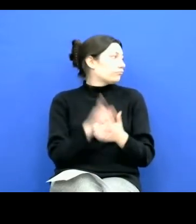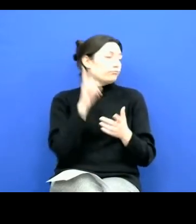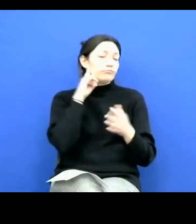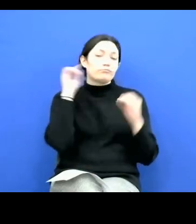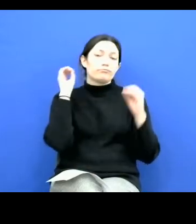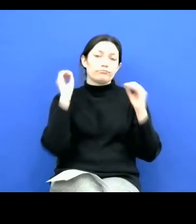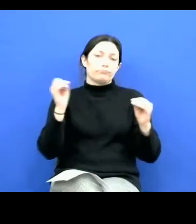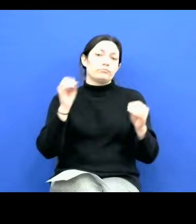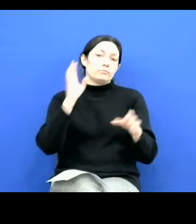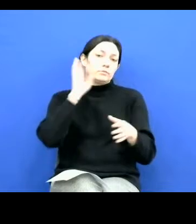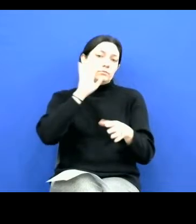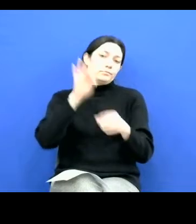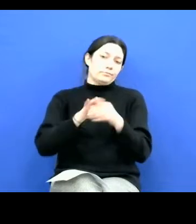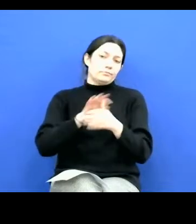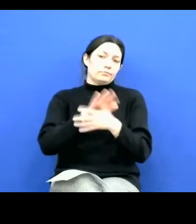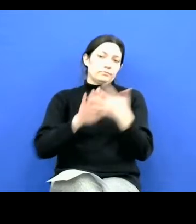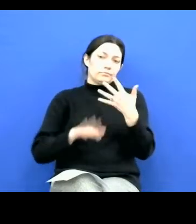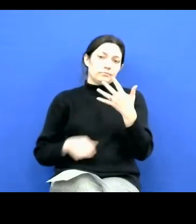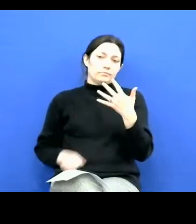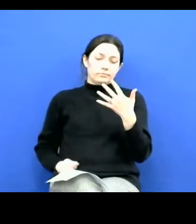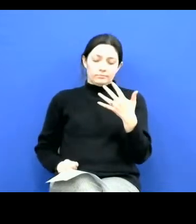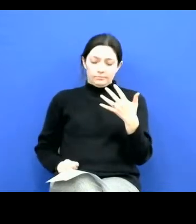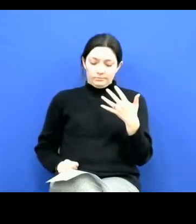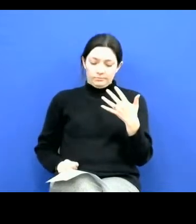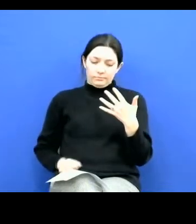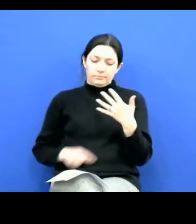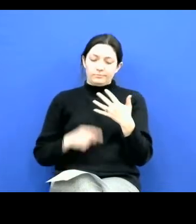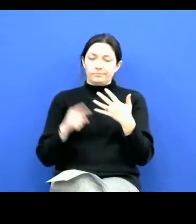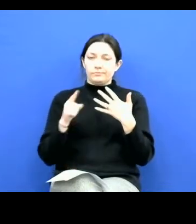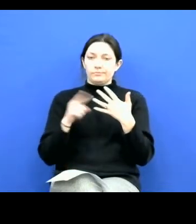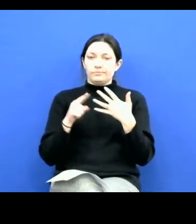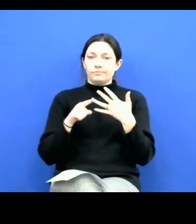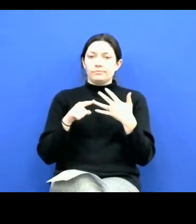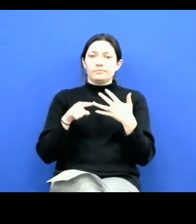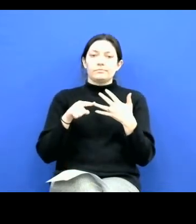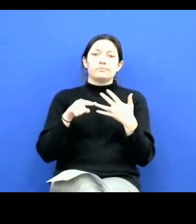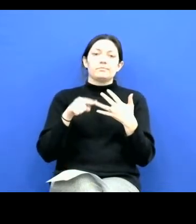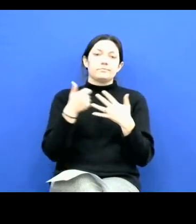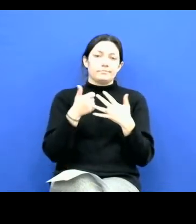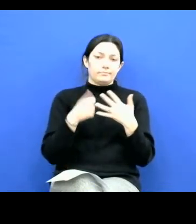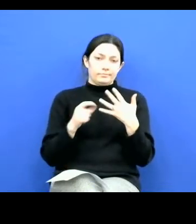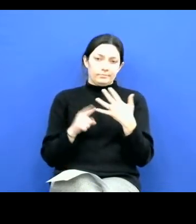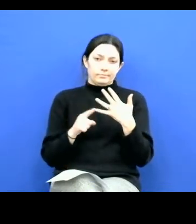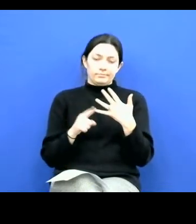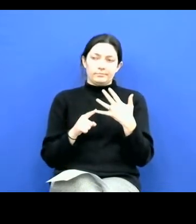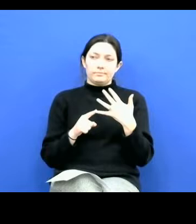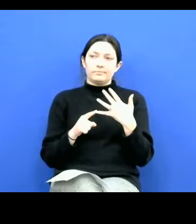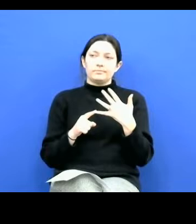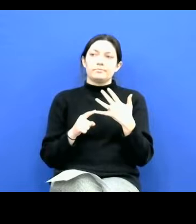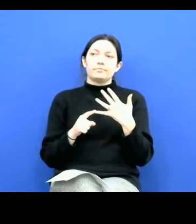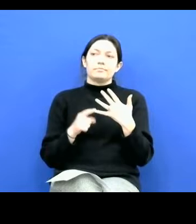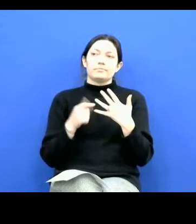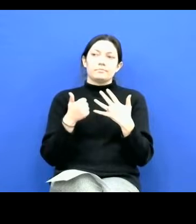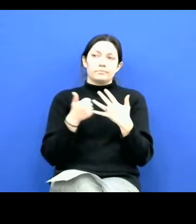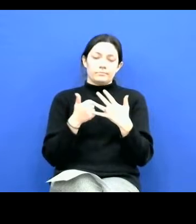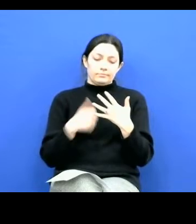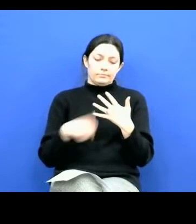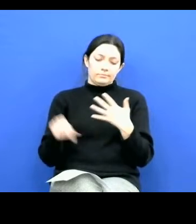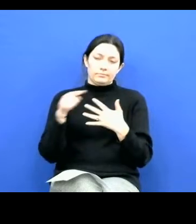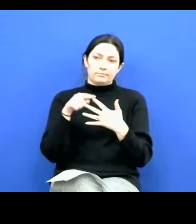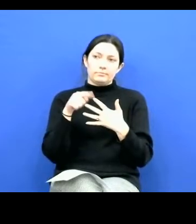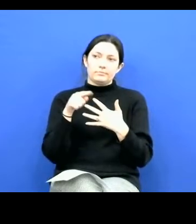Hearing and seeing none, please call the roll. Councilmember Safranik, Aye. Councilmember Bolsner,